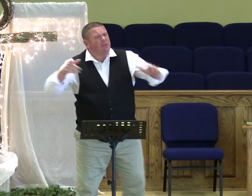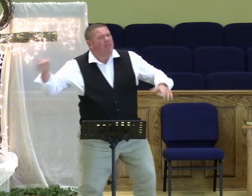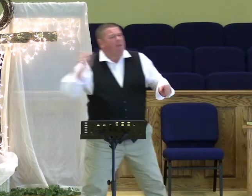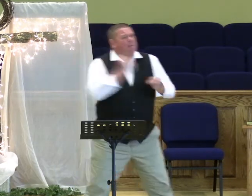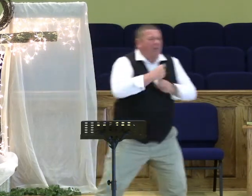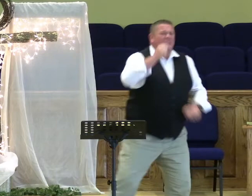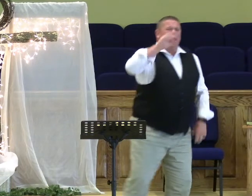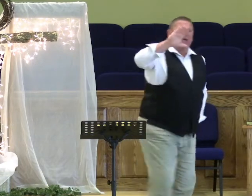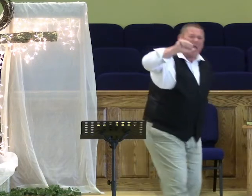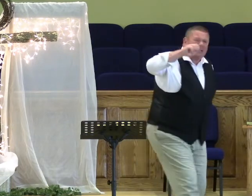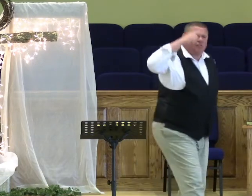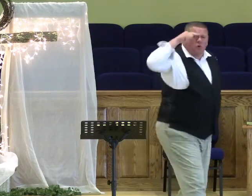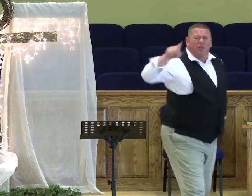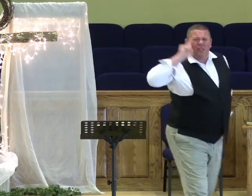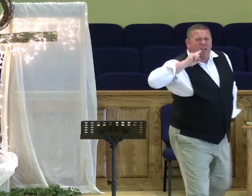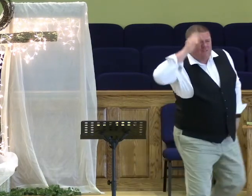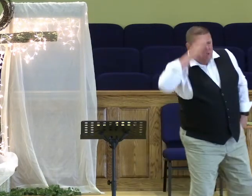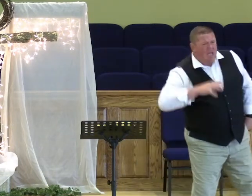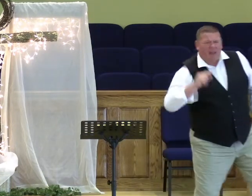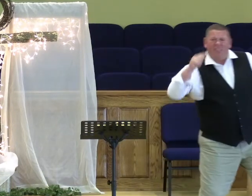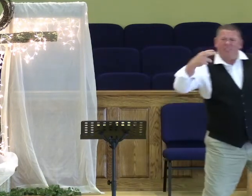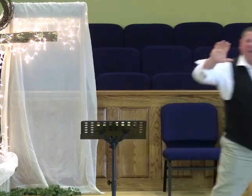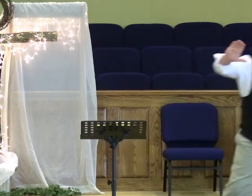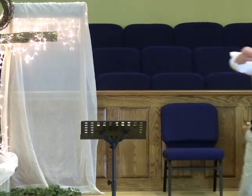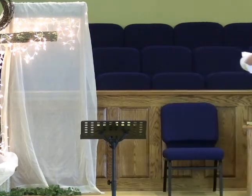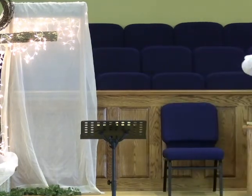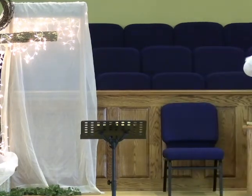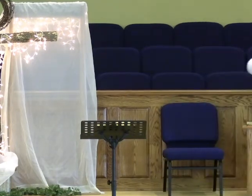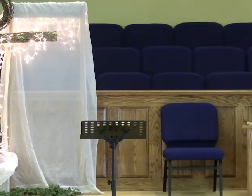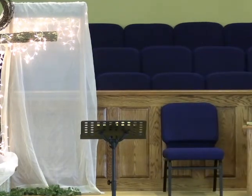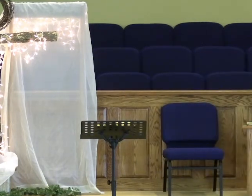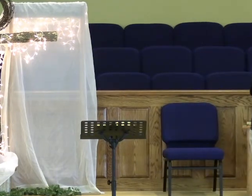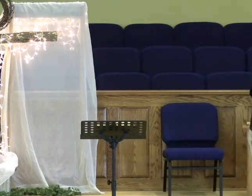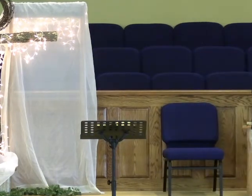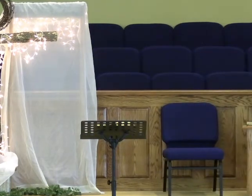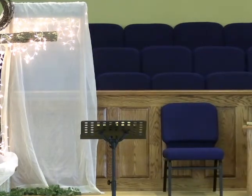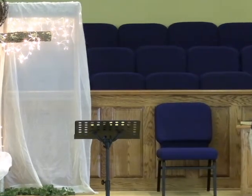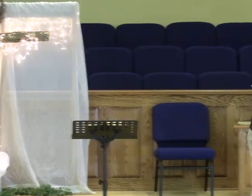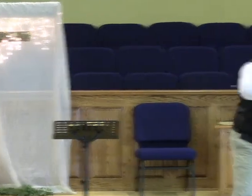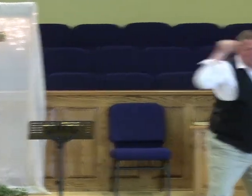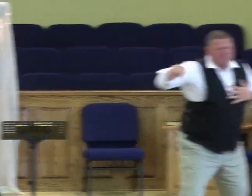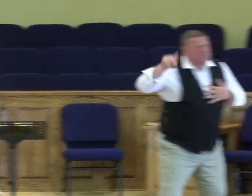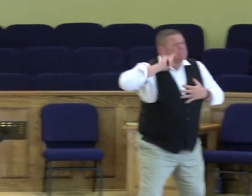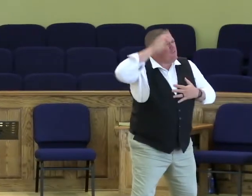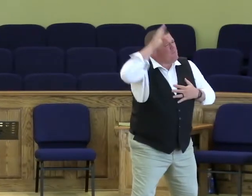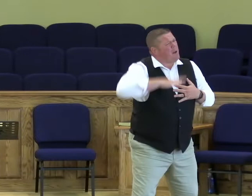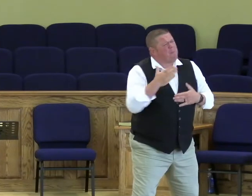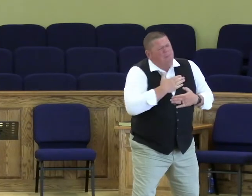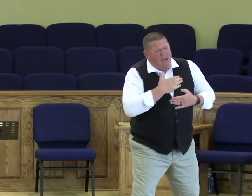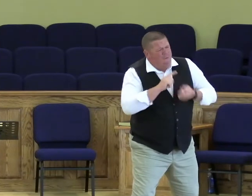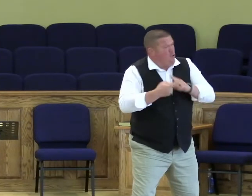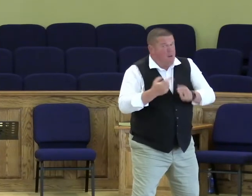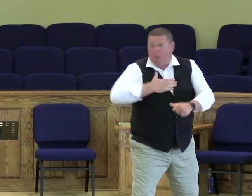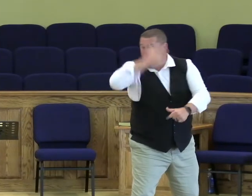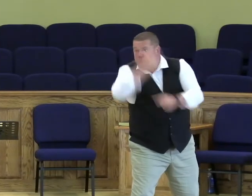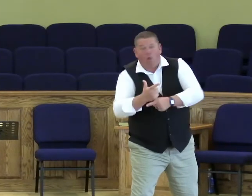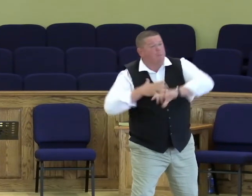and they beseech him to put his hand upon him. So this is the case. They said, hey, Jesus, this man, he's deaf. He's my friend. Maybe